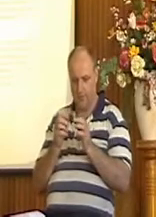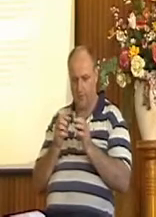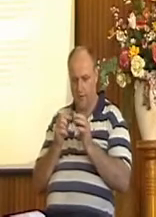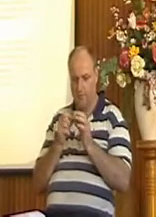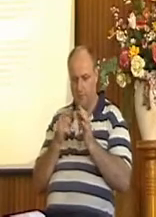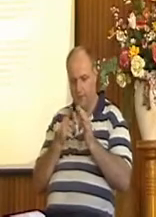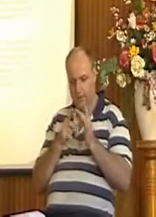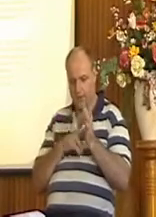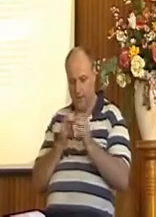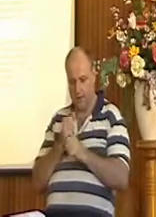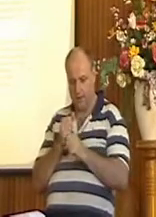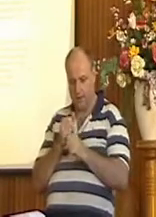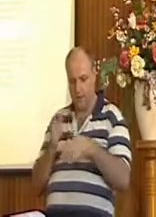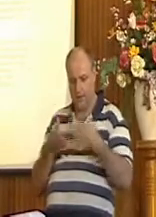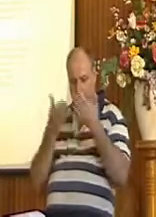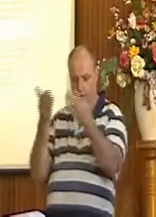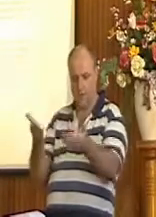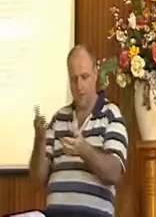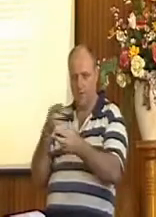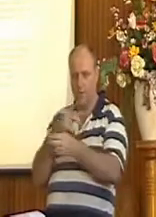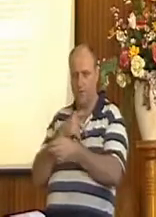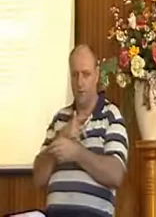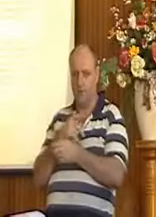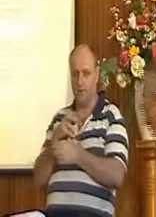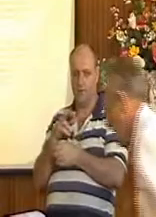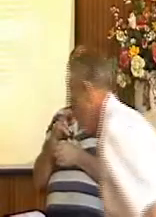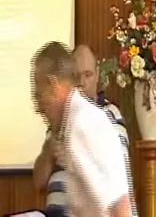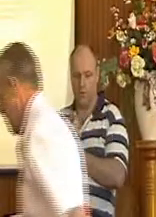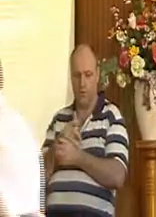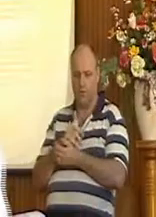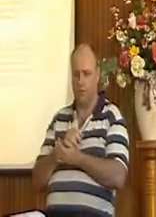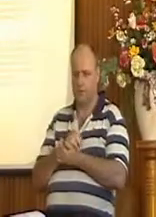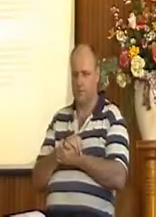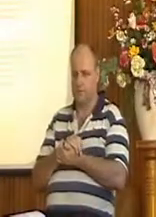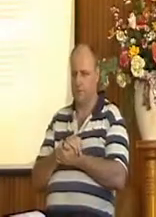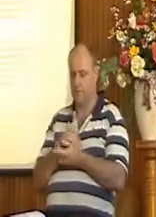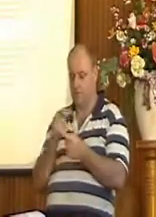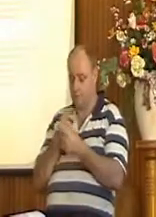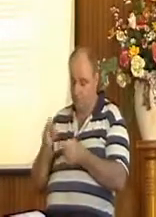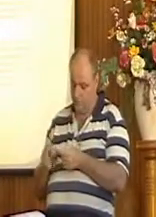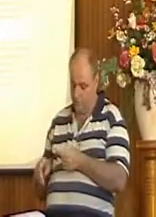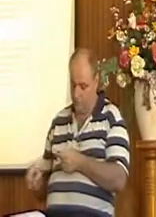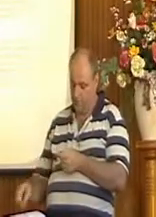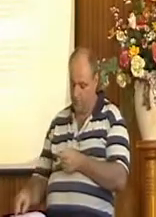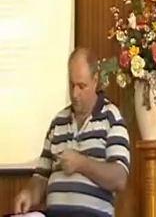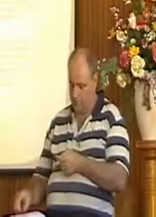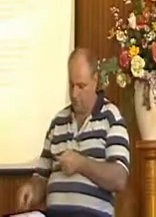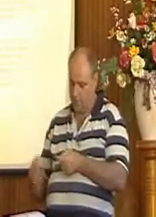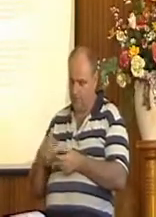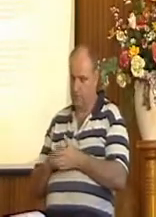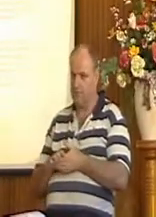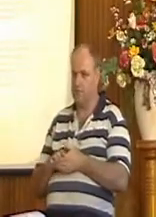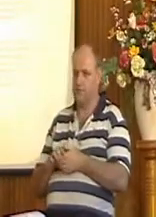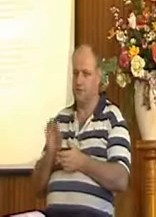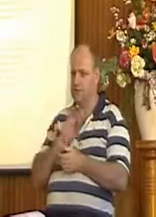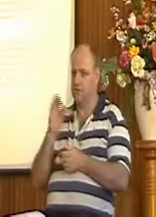provided for. Now, there's a whole lot of references in the passage there, and I won't have time to go through